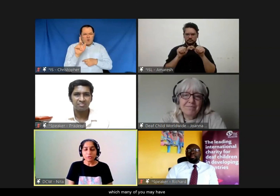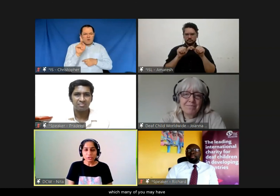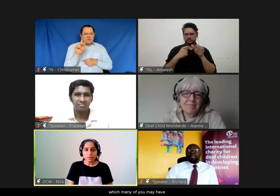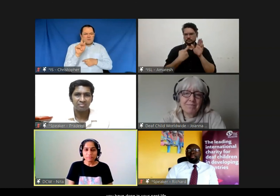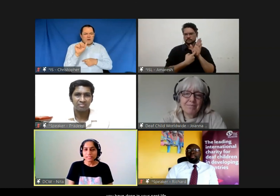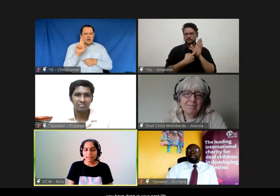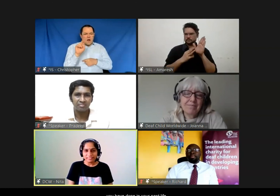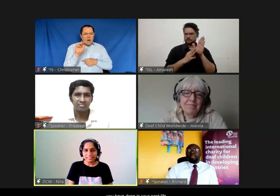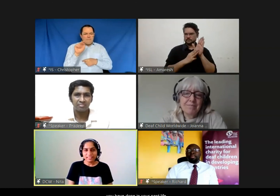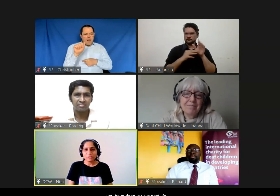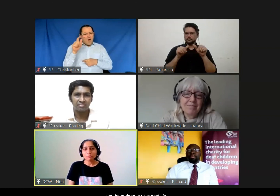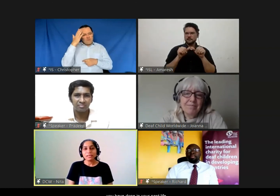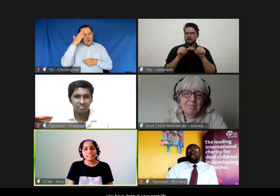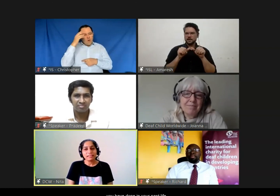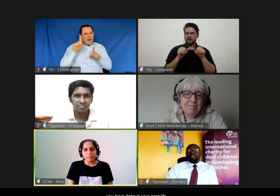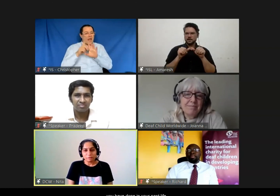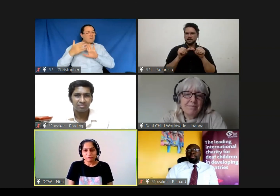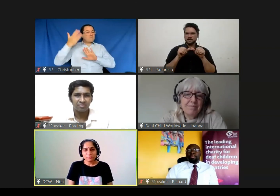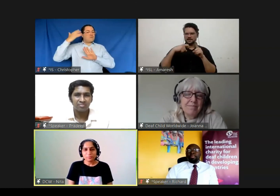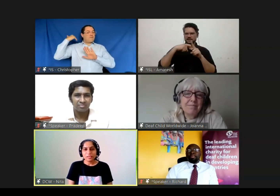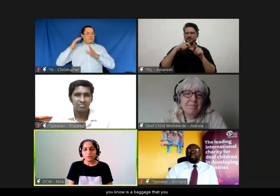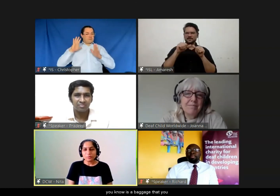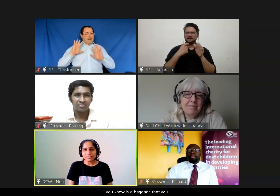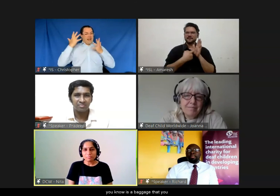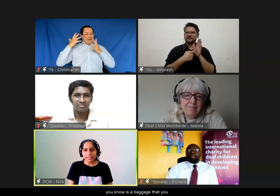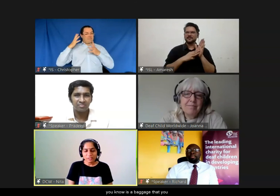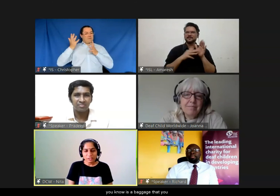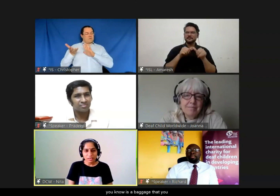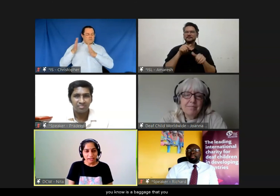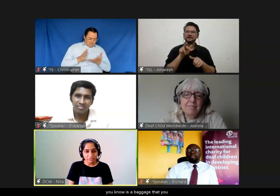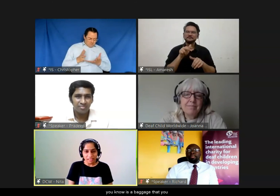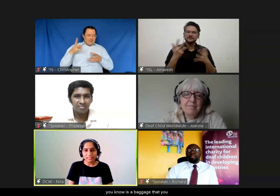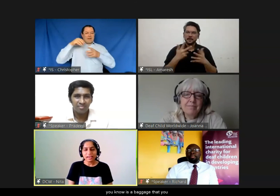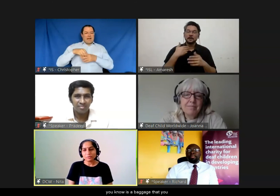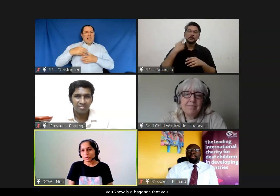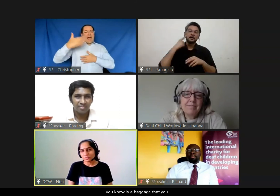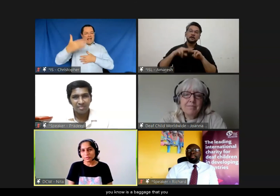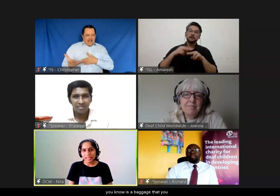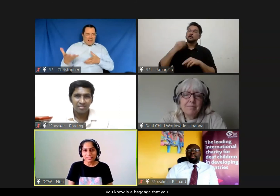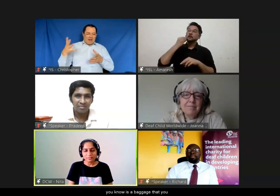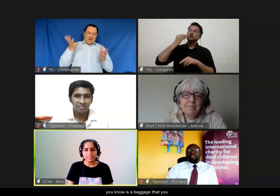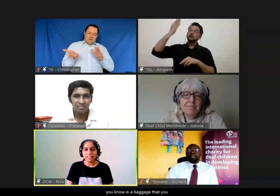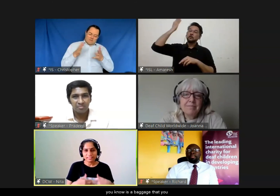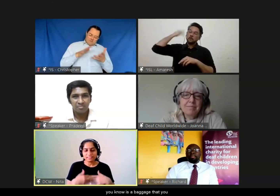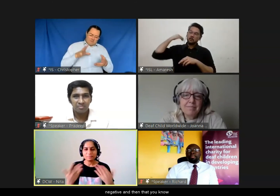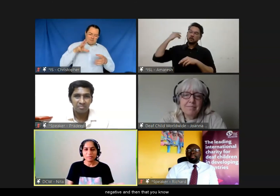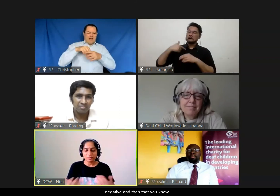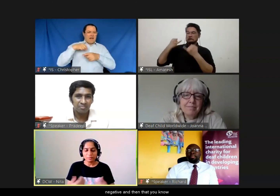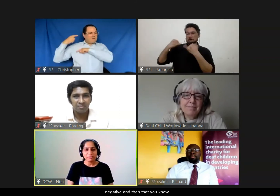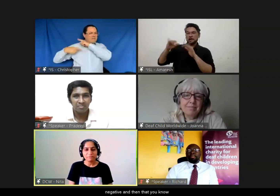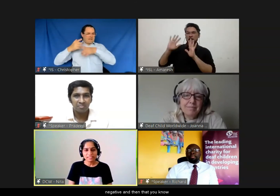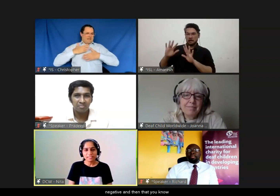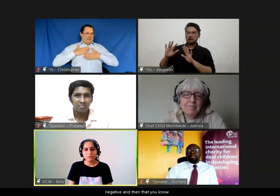that what you have done in your past life, you know, is a baggage that you carry, either positive or negative, and then that, you